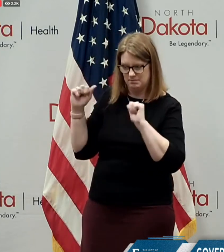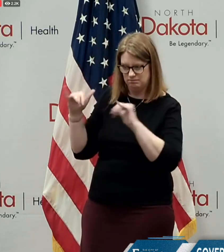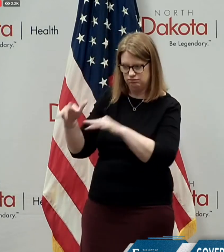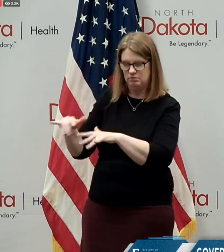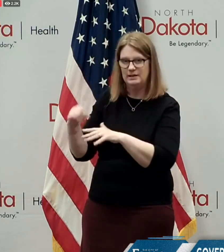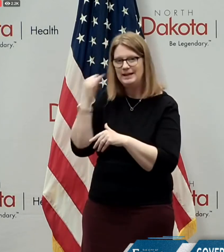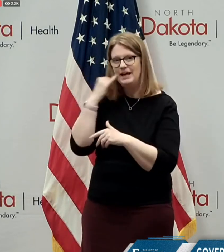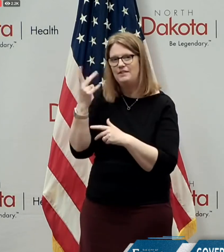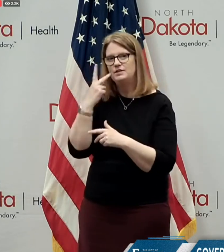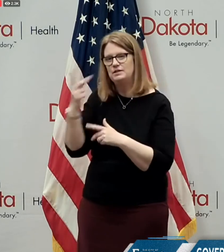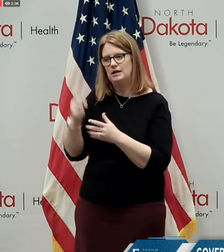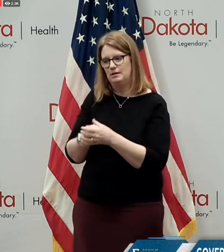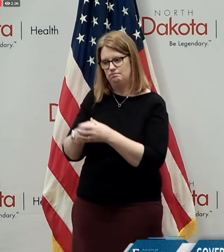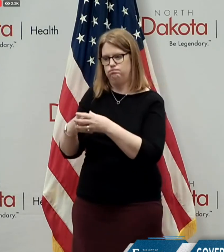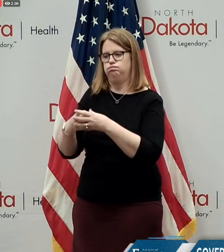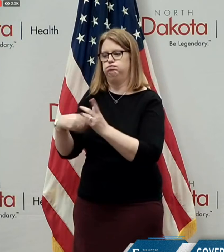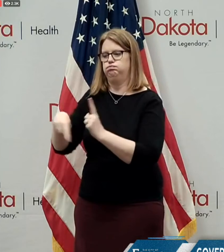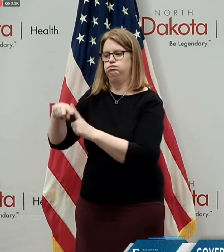that. There are